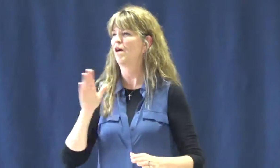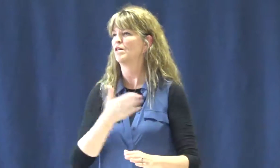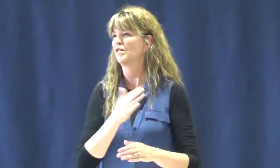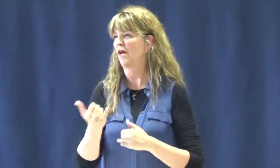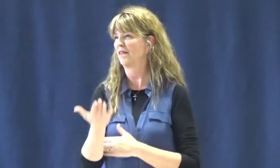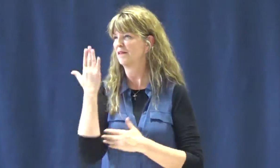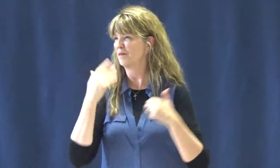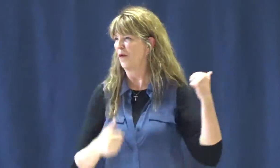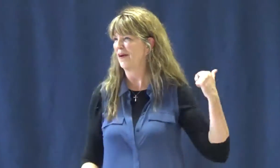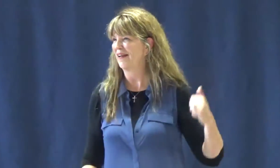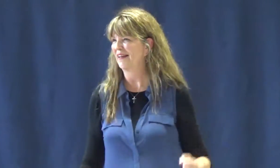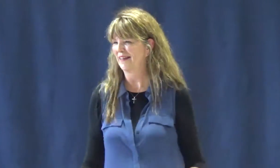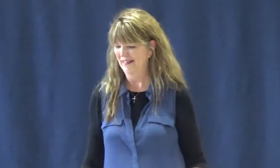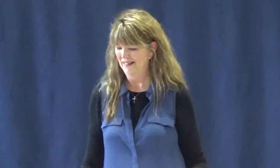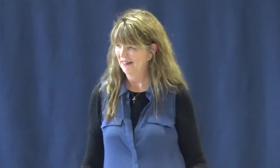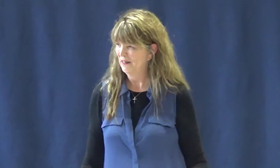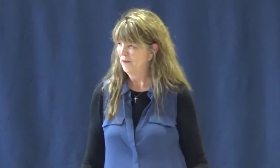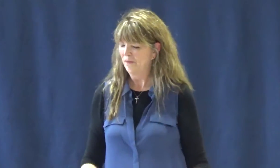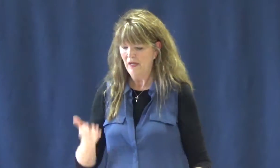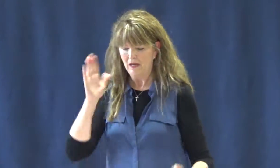Spirit, like our song said this morning.